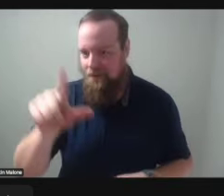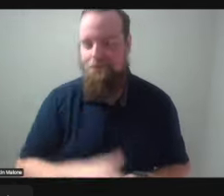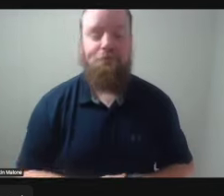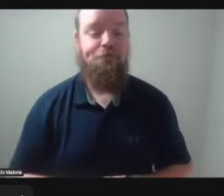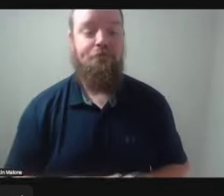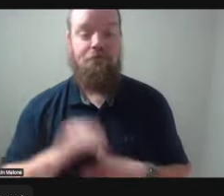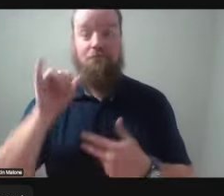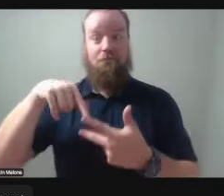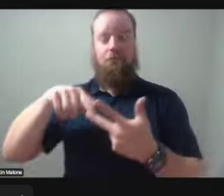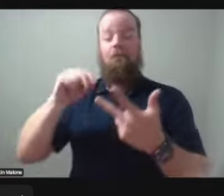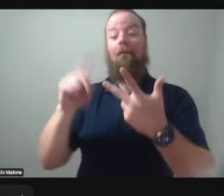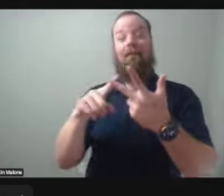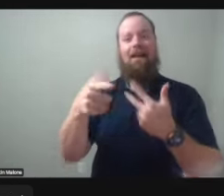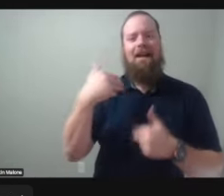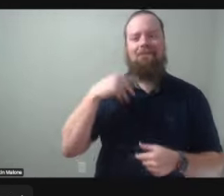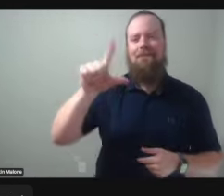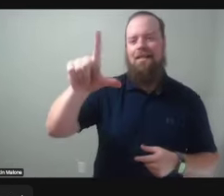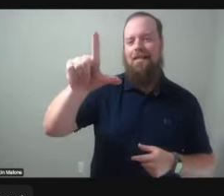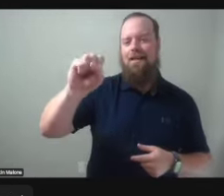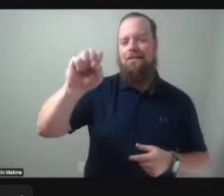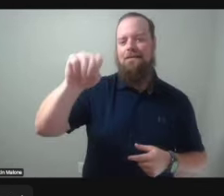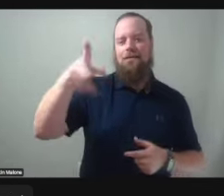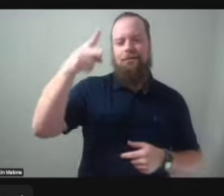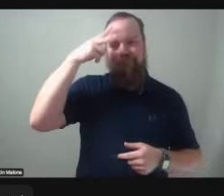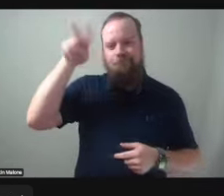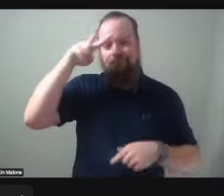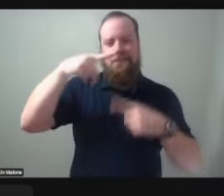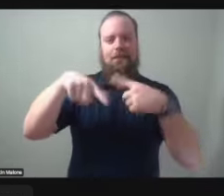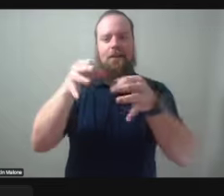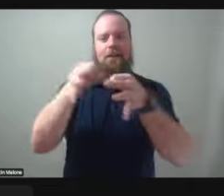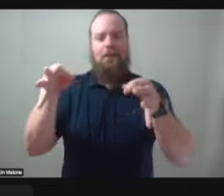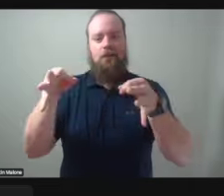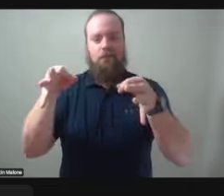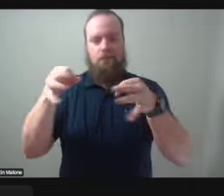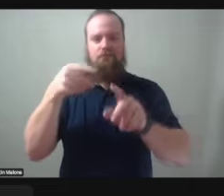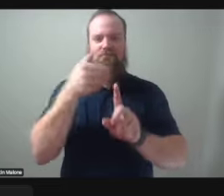of the rich history of Black Deaf ASL and its unique nature,